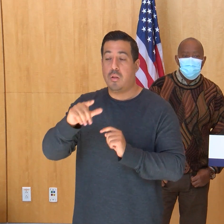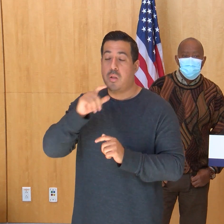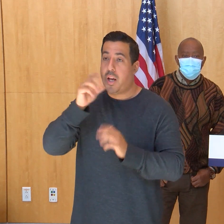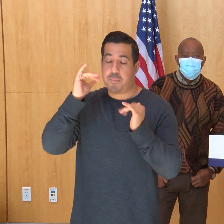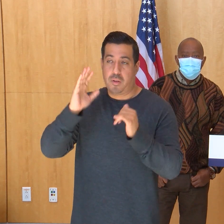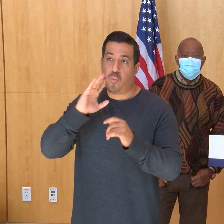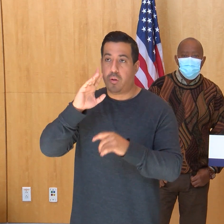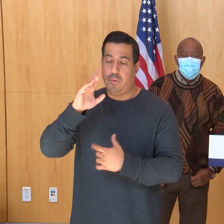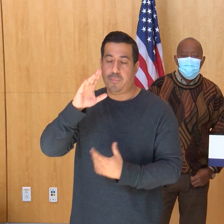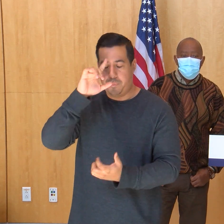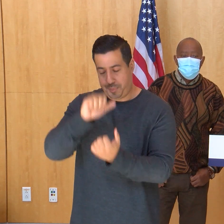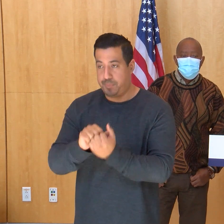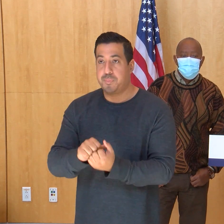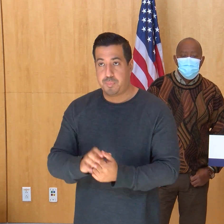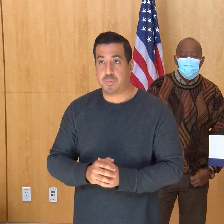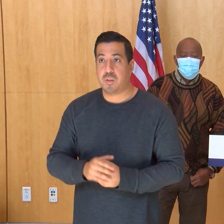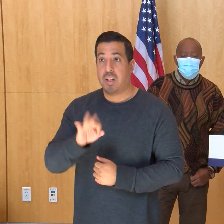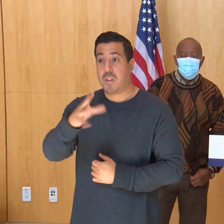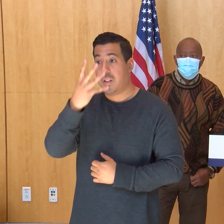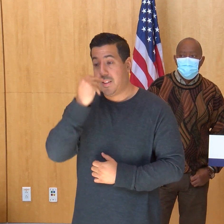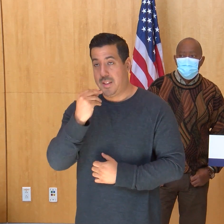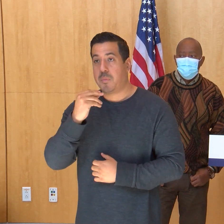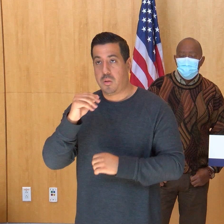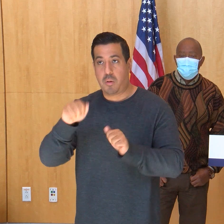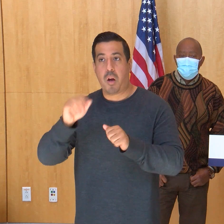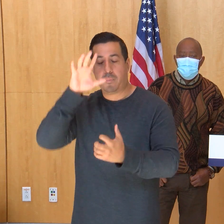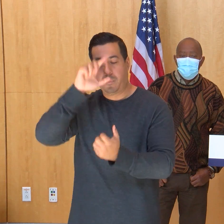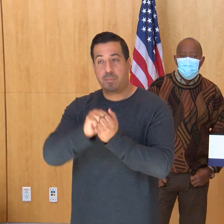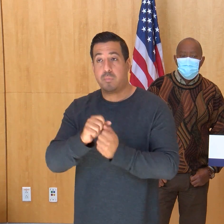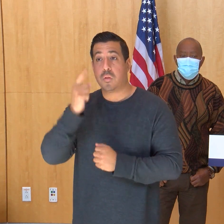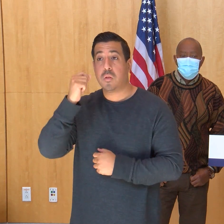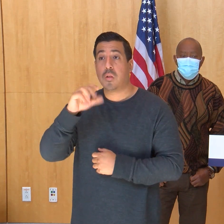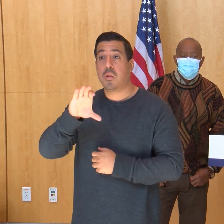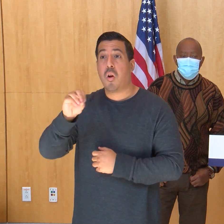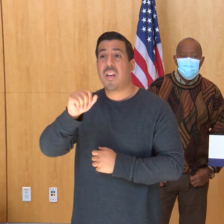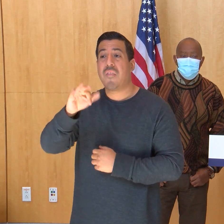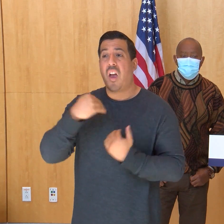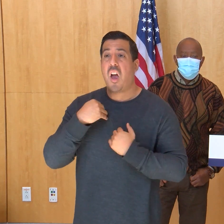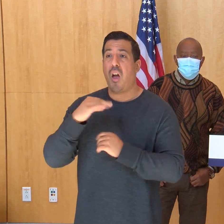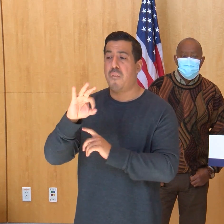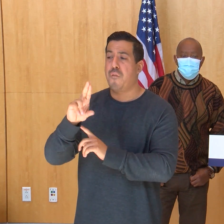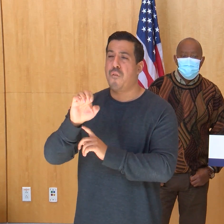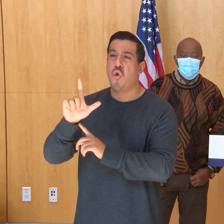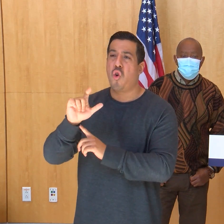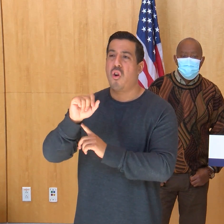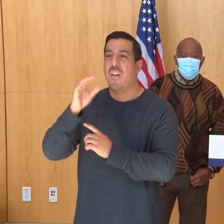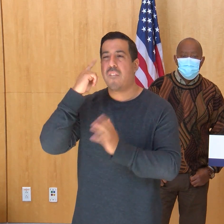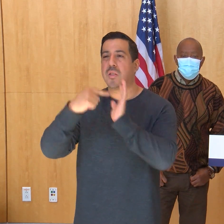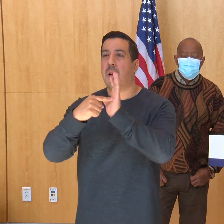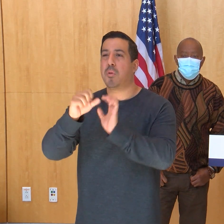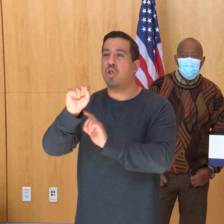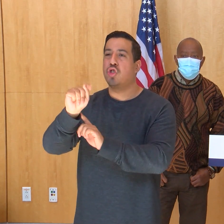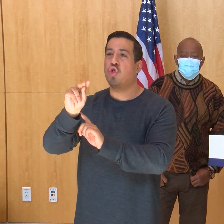expect it, okay? Especially in their sleep. Carbon monoxide is produced when you burn fuels. So if you use stoves to